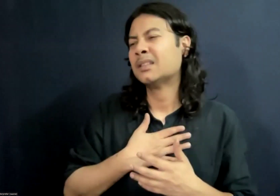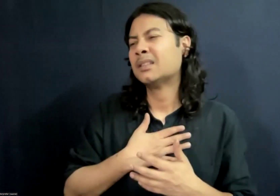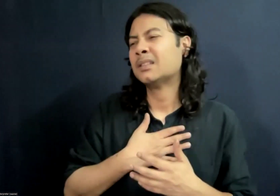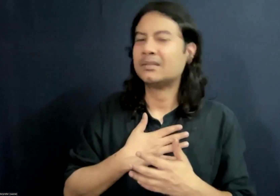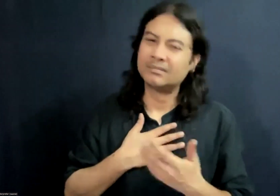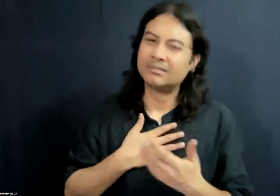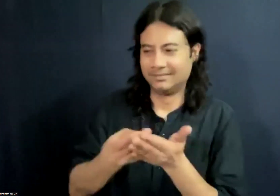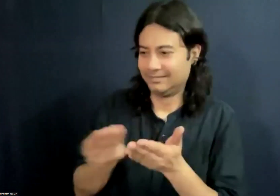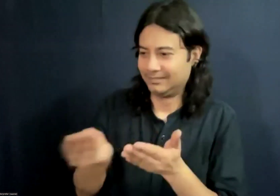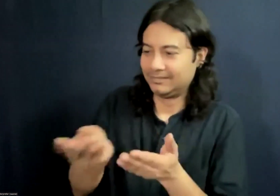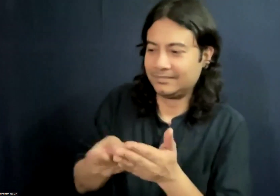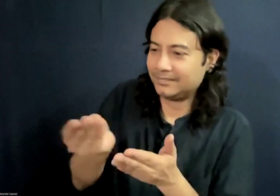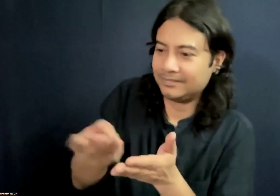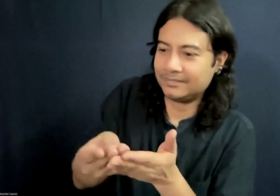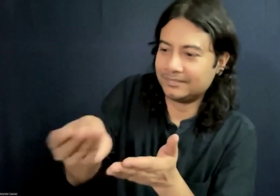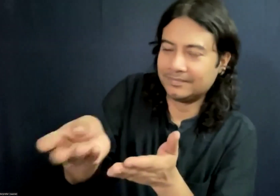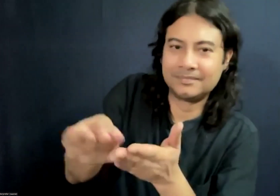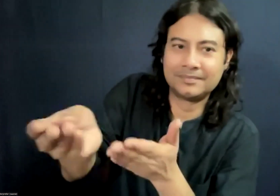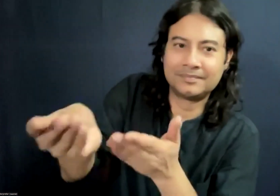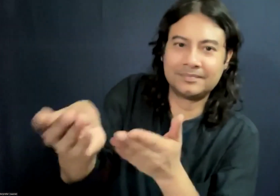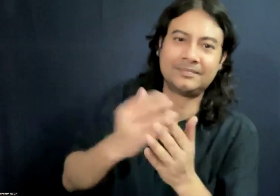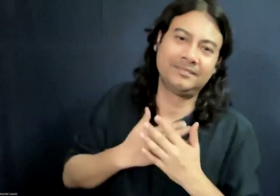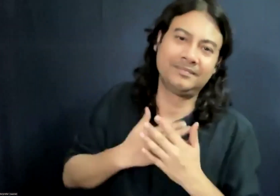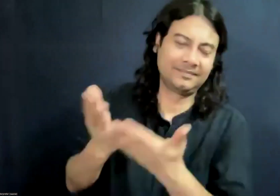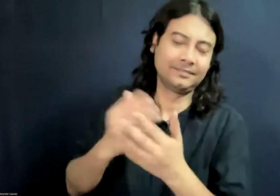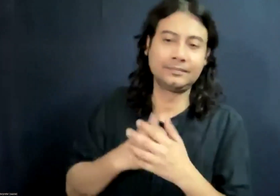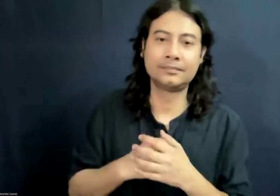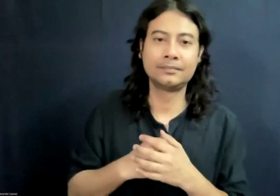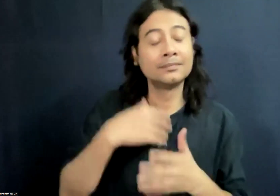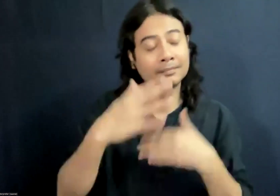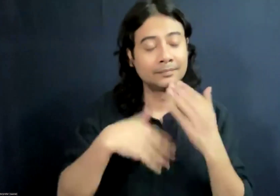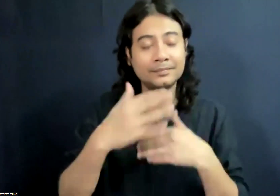shop and buys liquor from there.